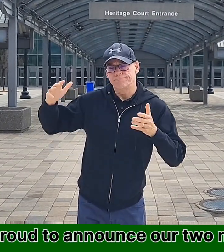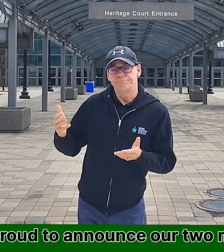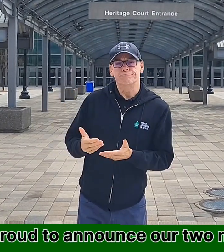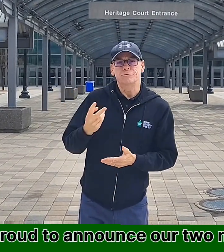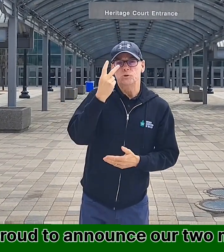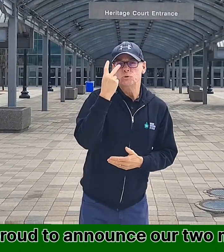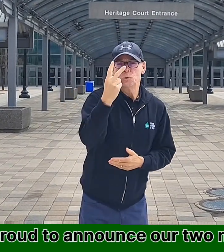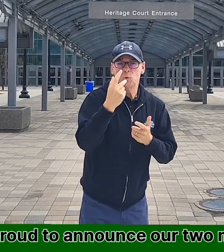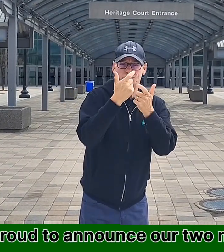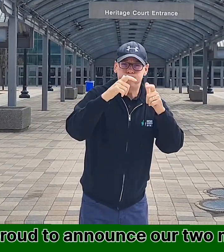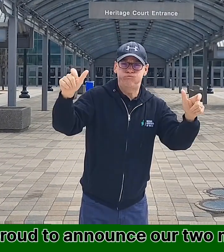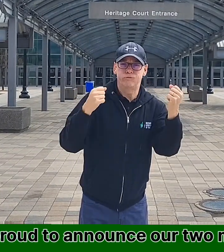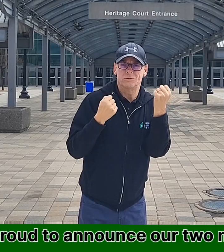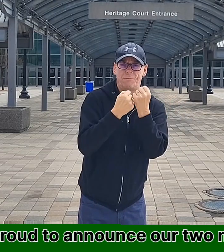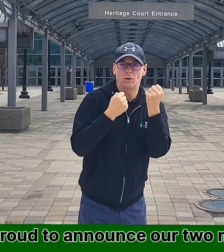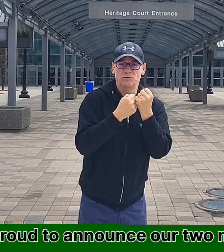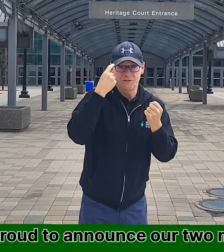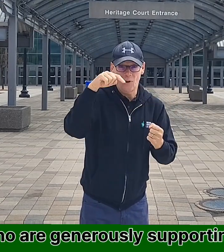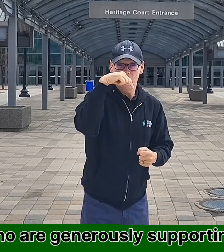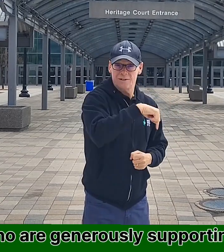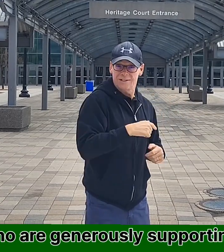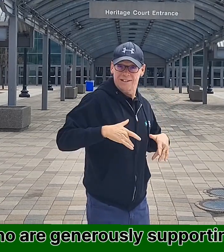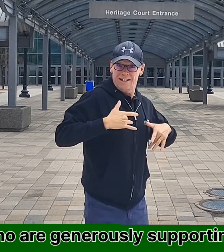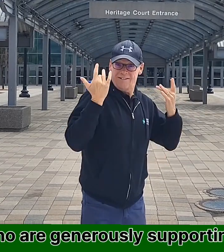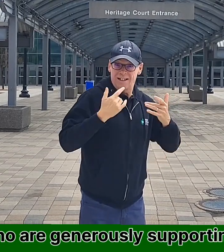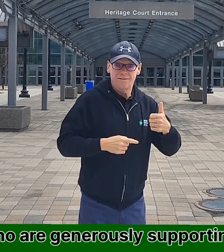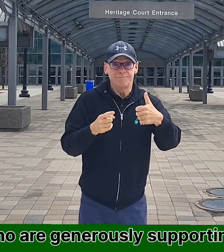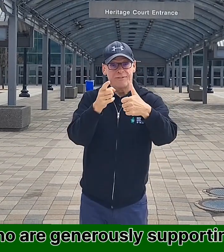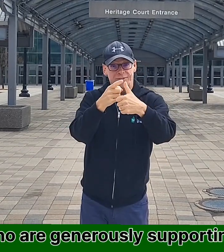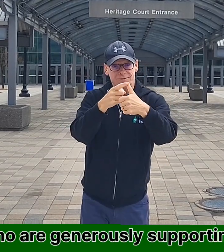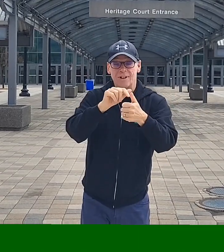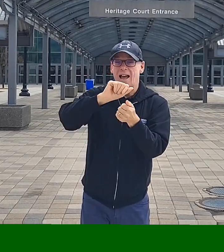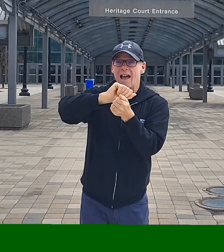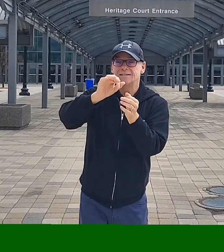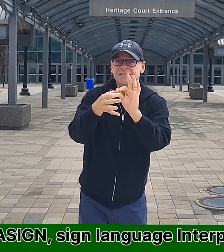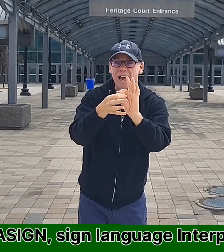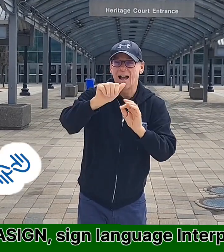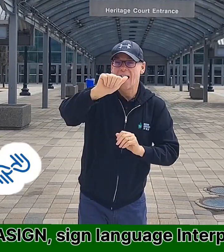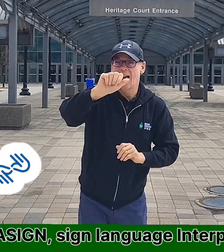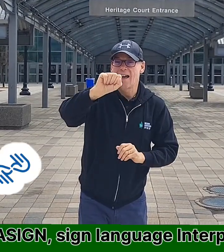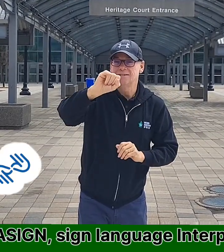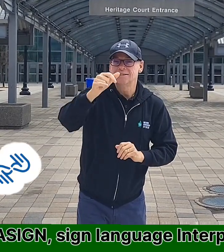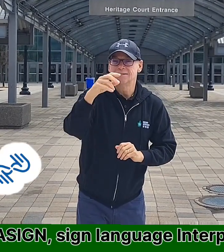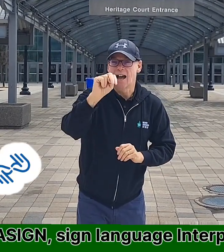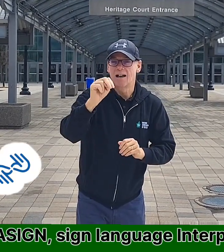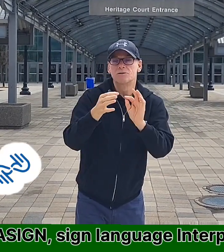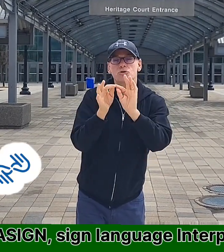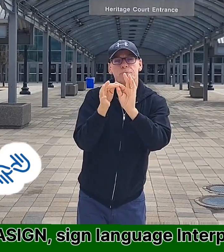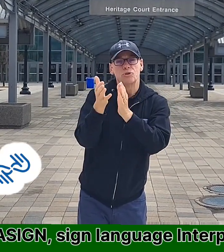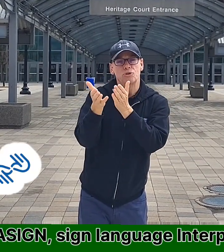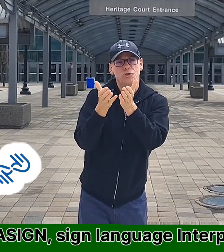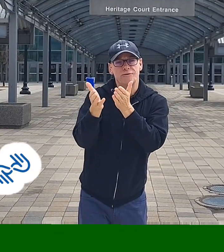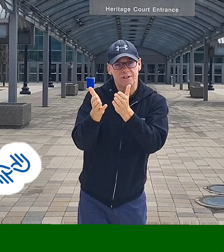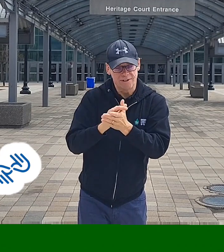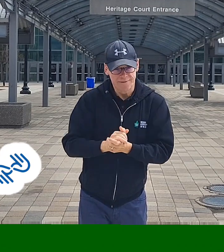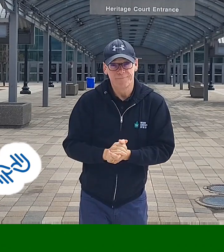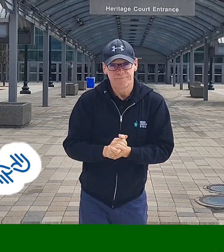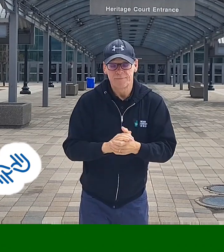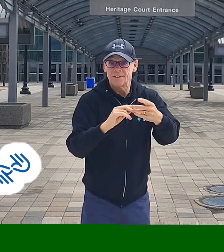our two major sponsors who are generously supporting this event. Our sponsors ASIGN, Sign Language